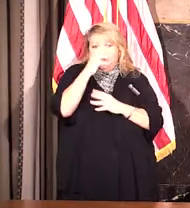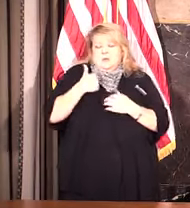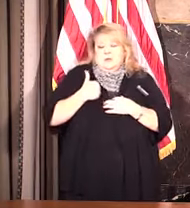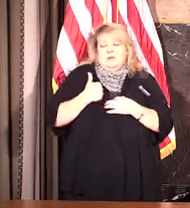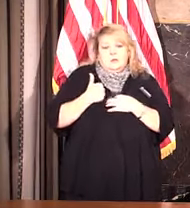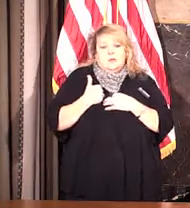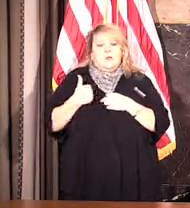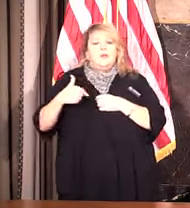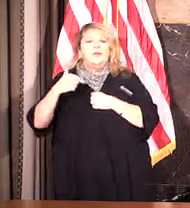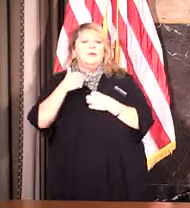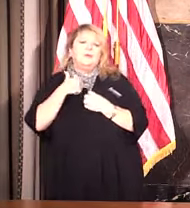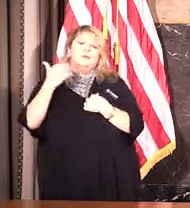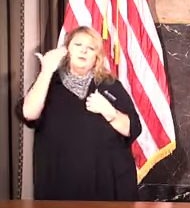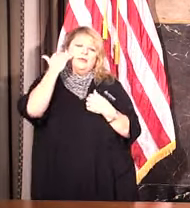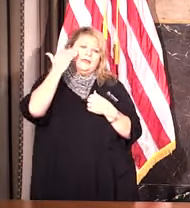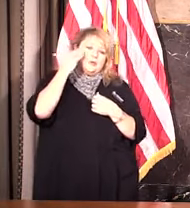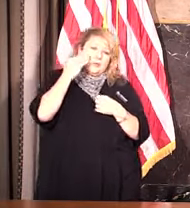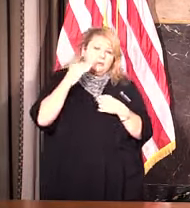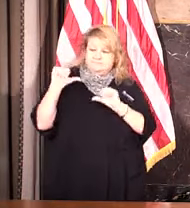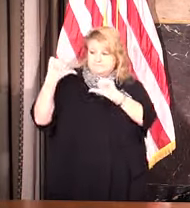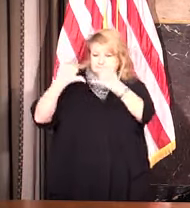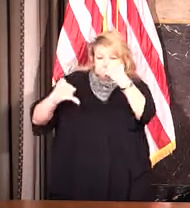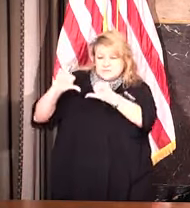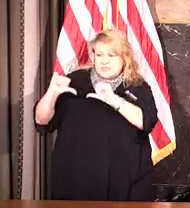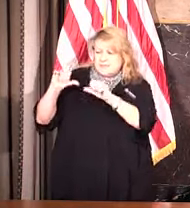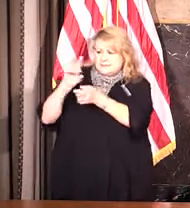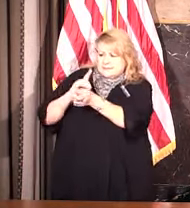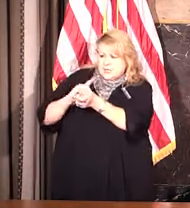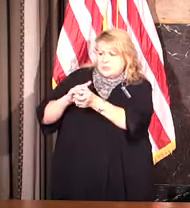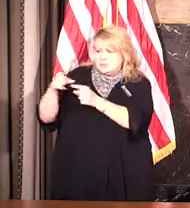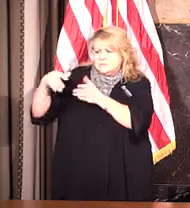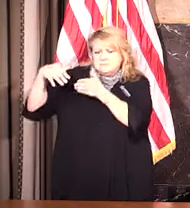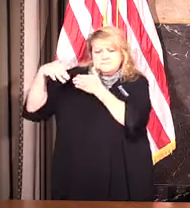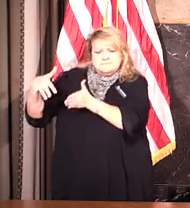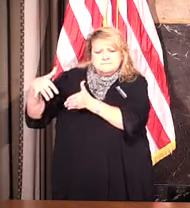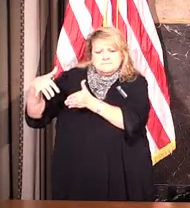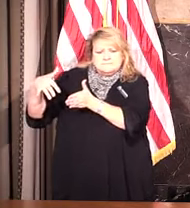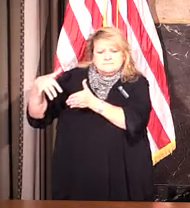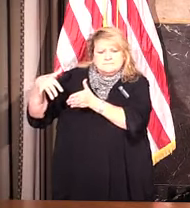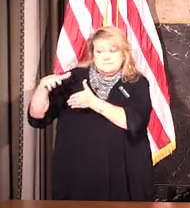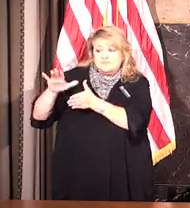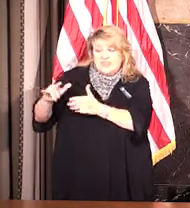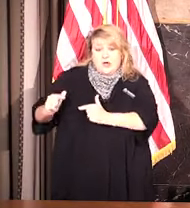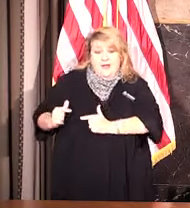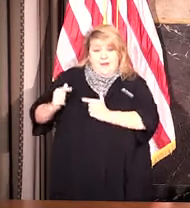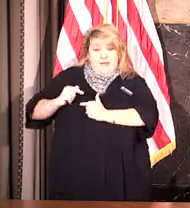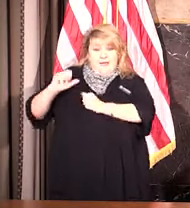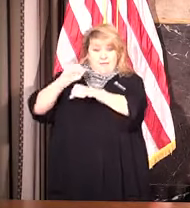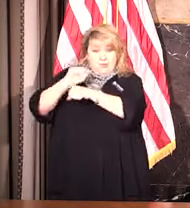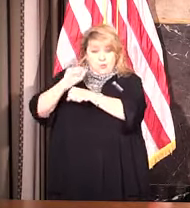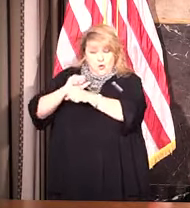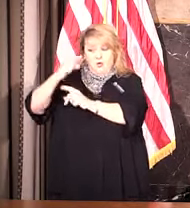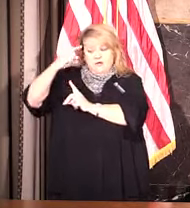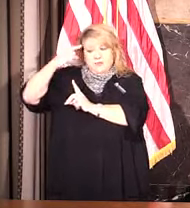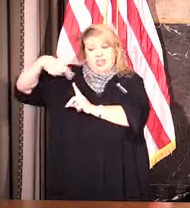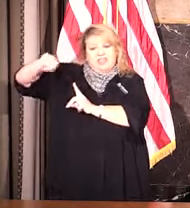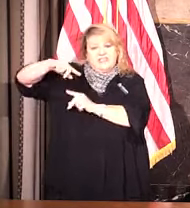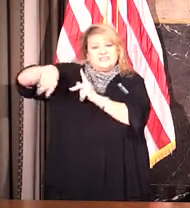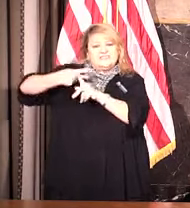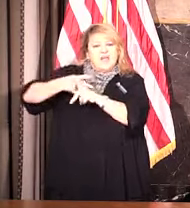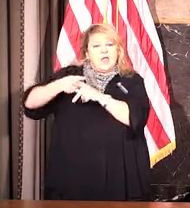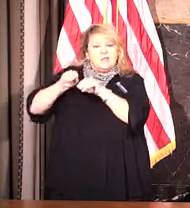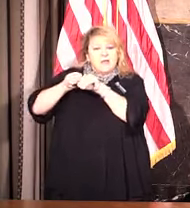we know, both from the scientists, the doctors whose life work is around these